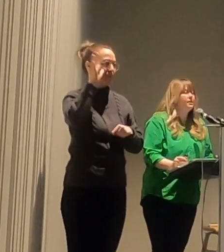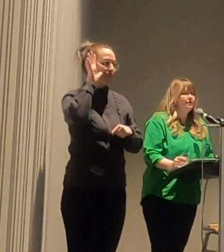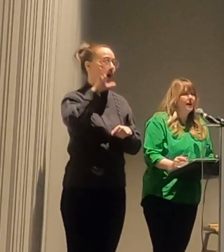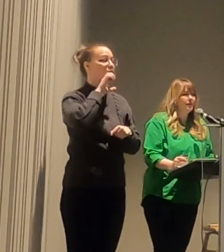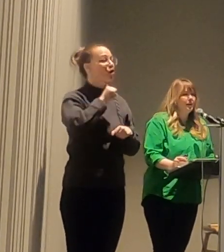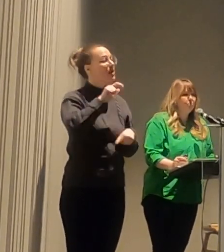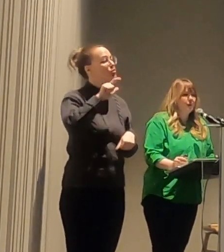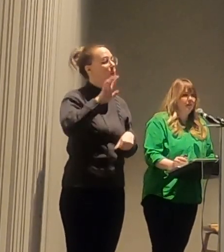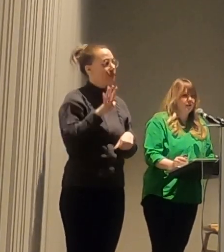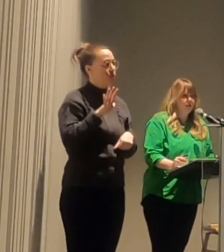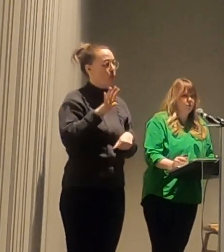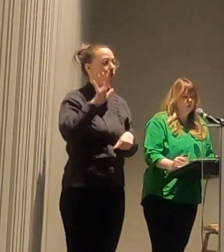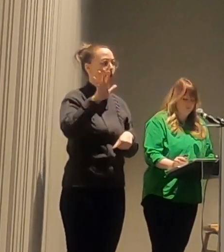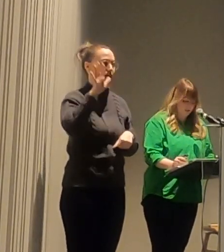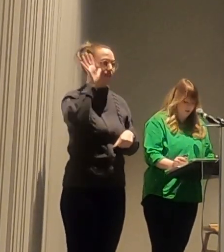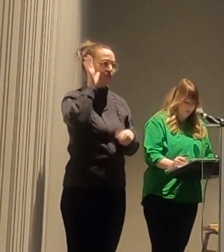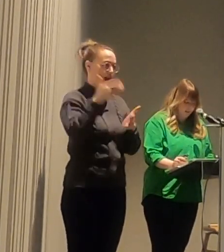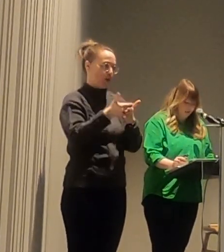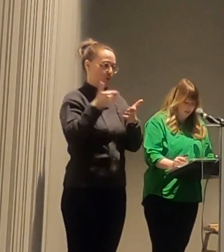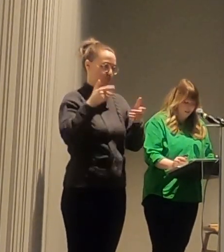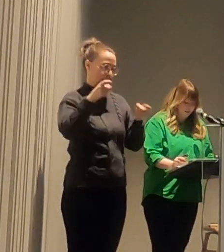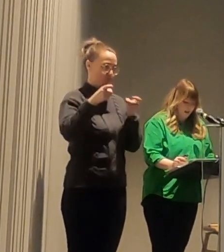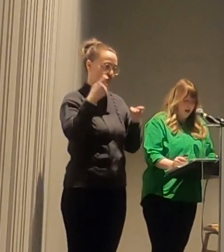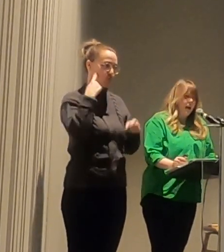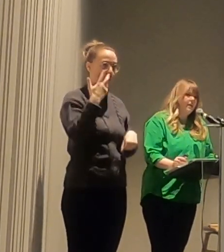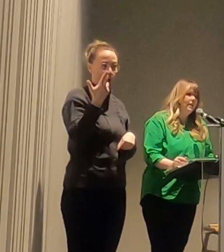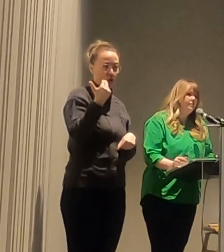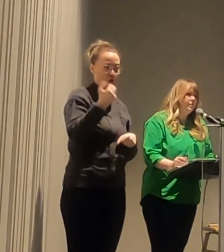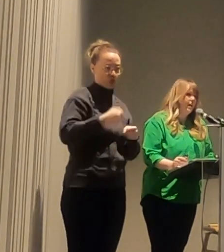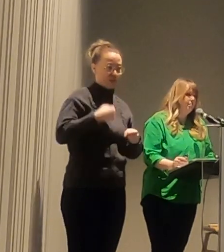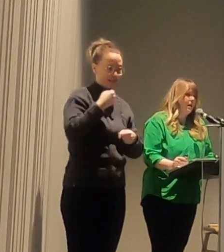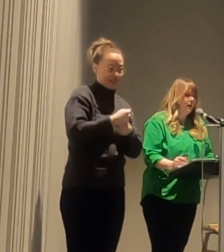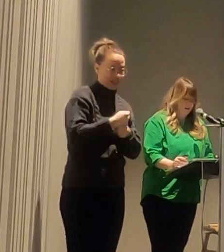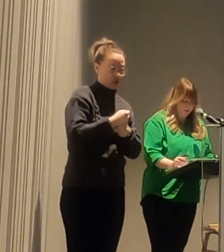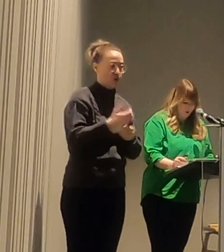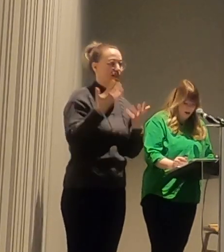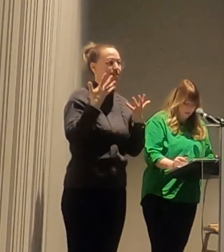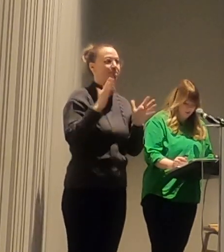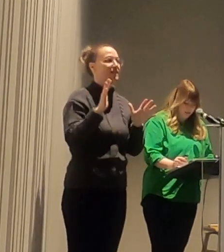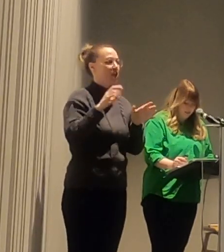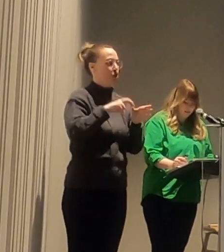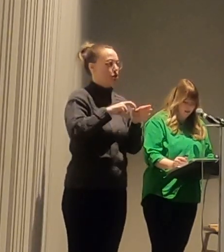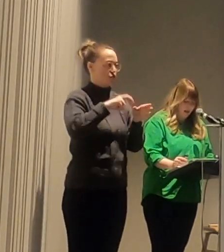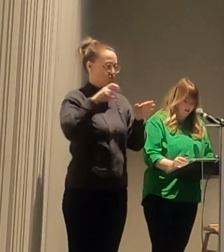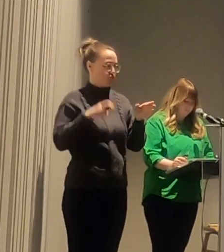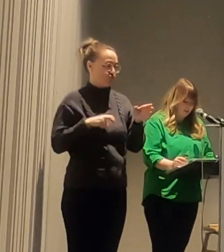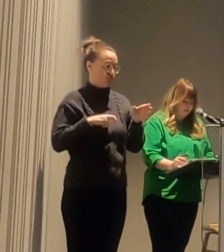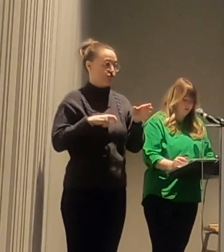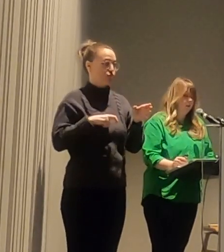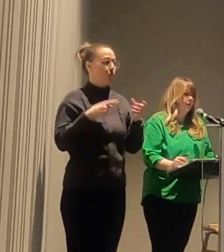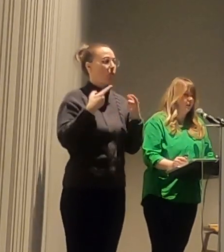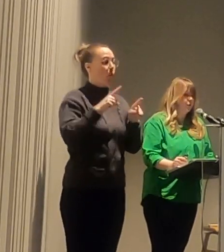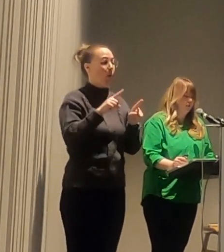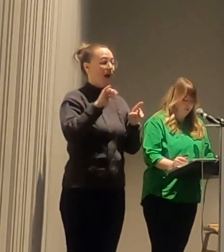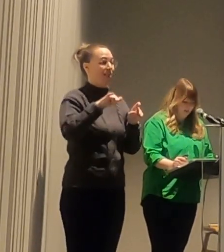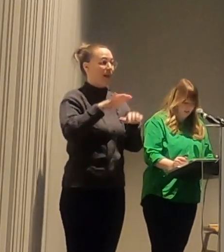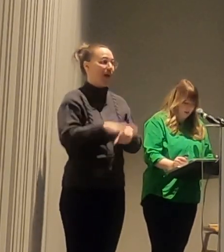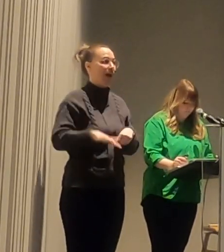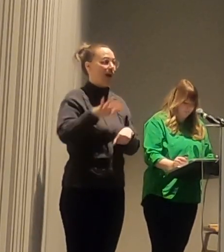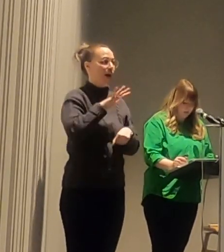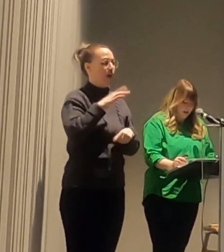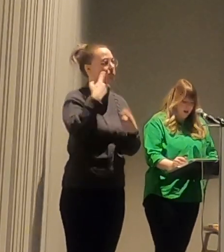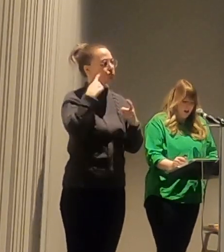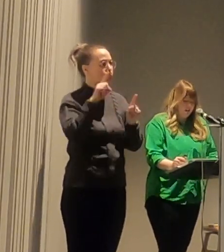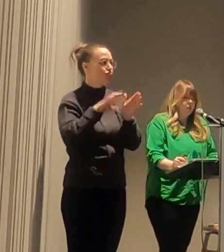24. His father had previously ruled for 13 years and left the empire a prosperous and a peaceful country for